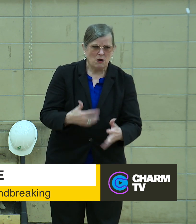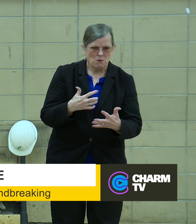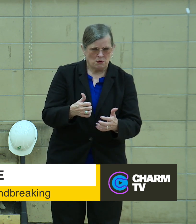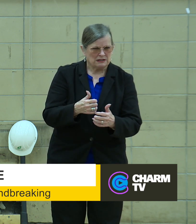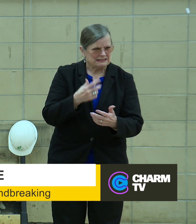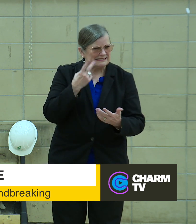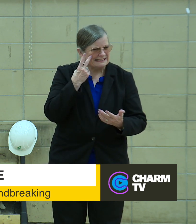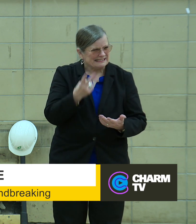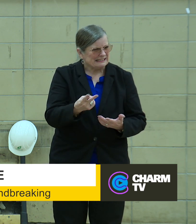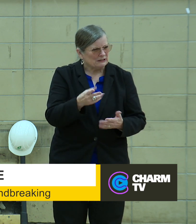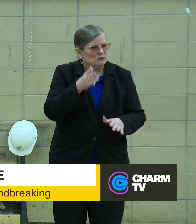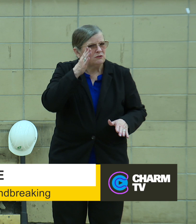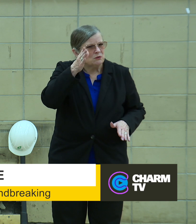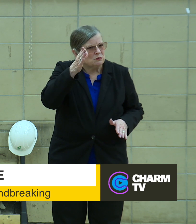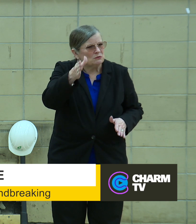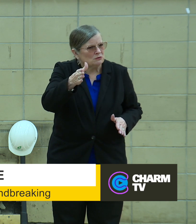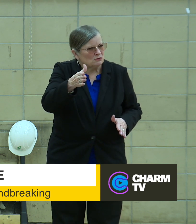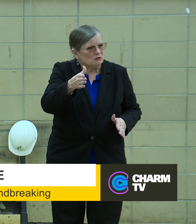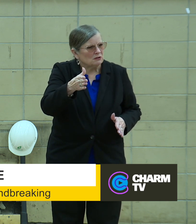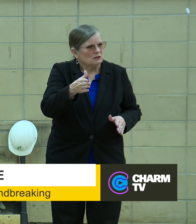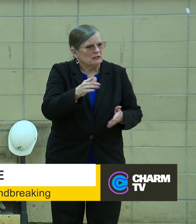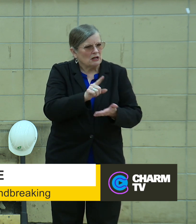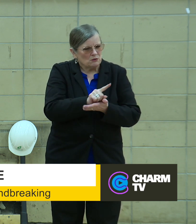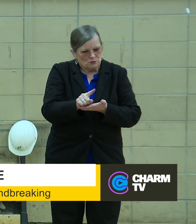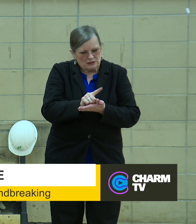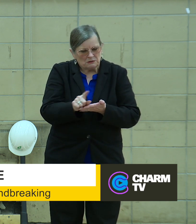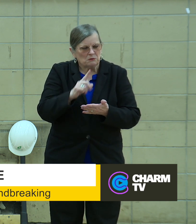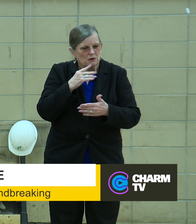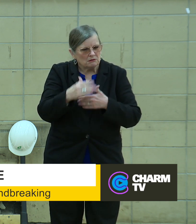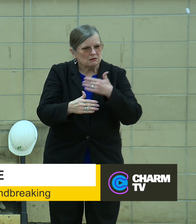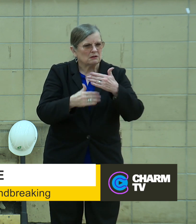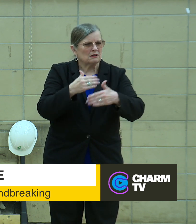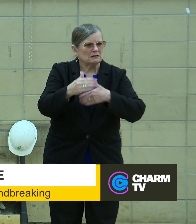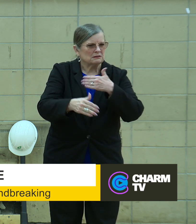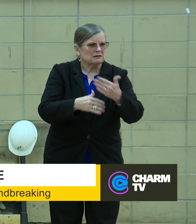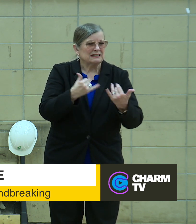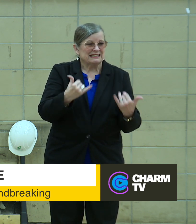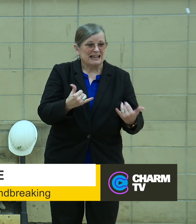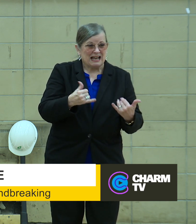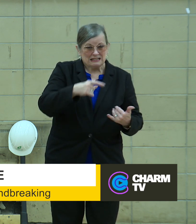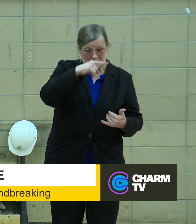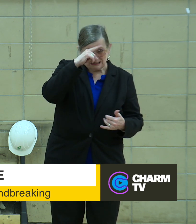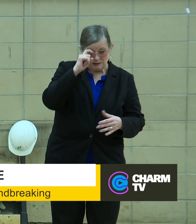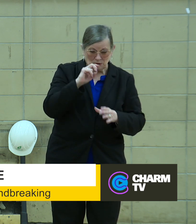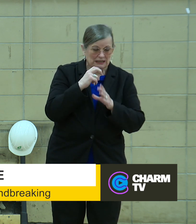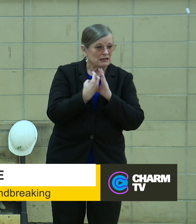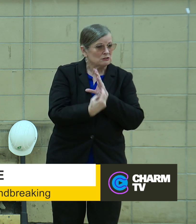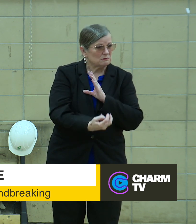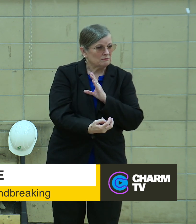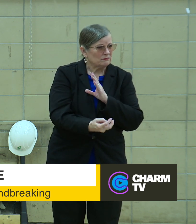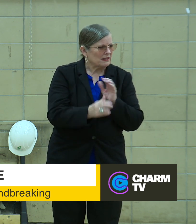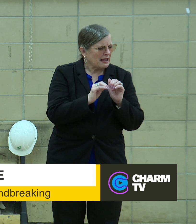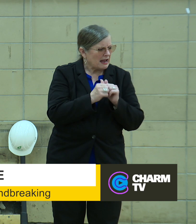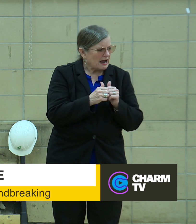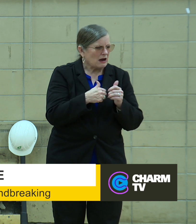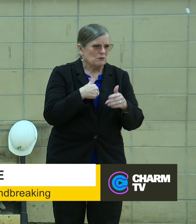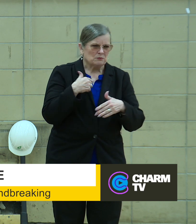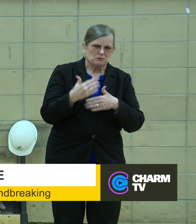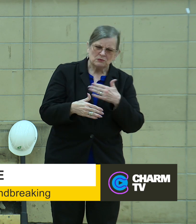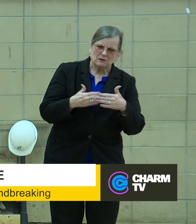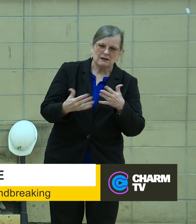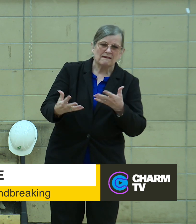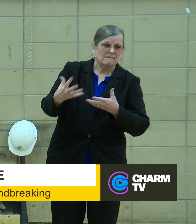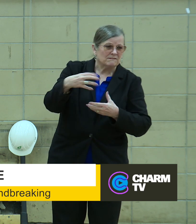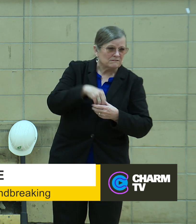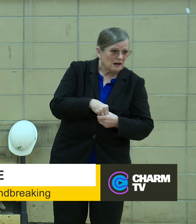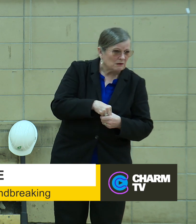in the coming future, in the coming weeks, as we roll out our summer engagement plan. We'll be talking about how we're going on social media and